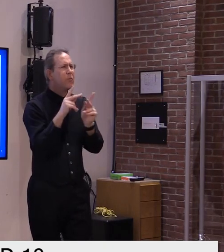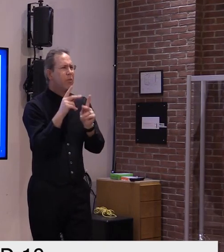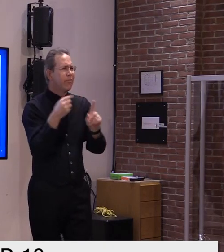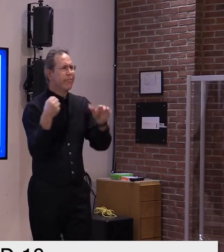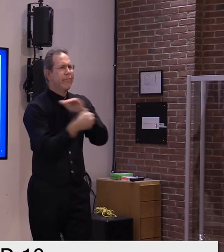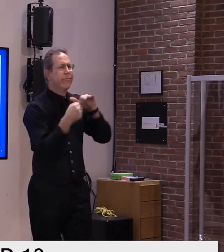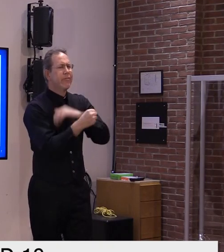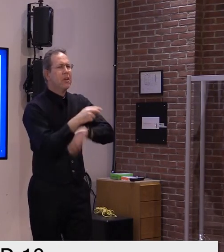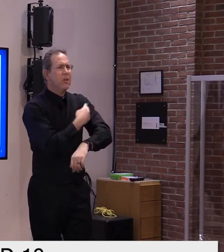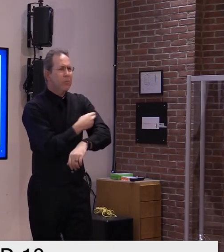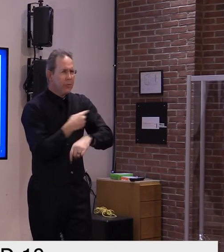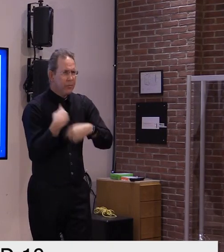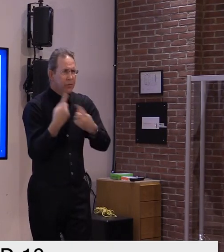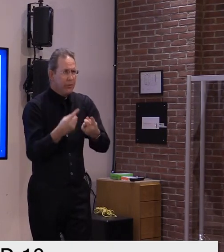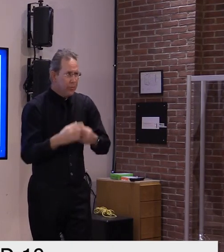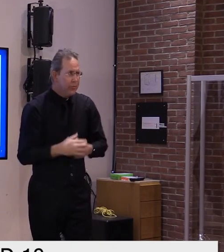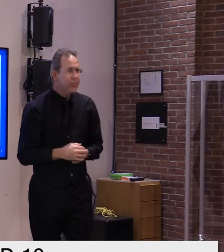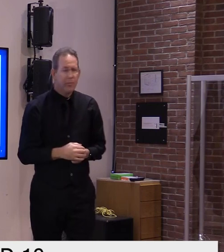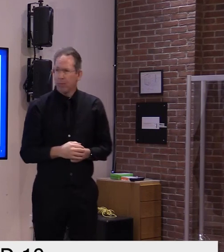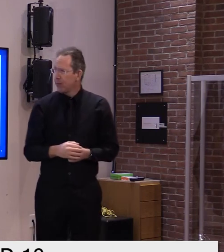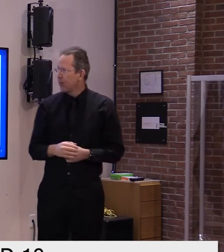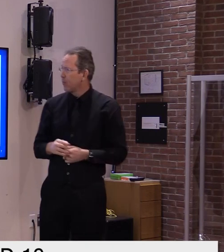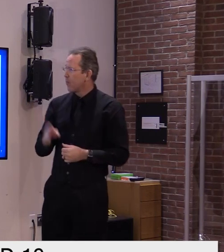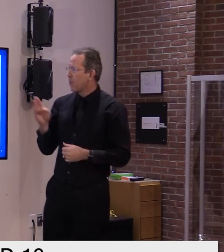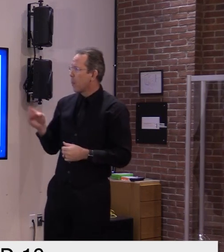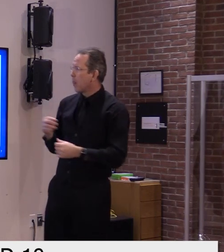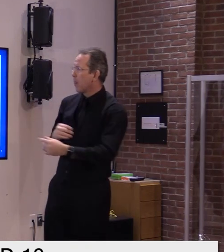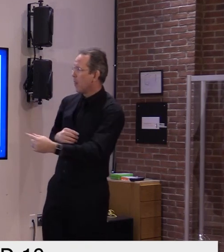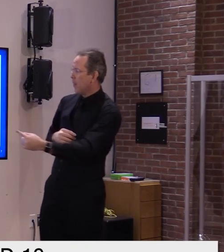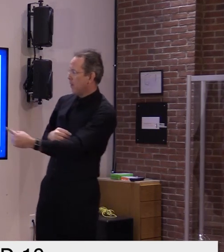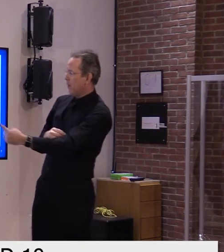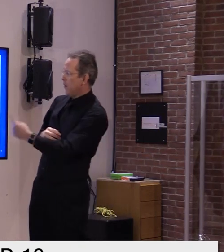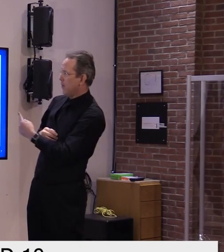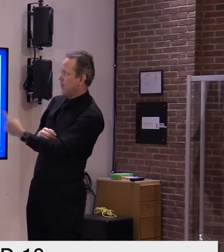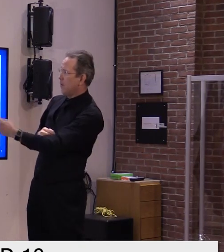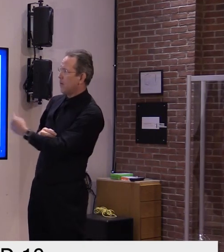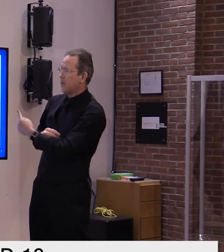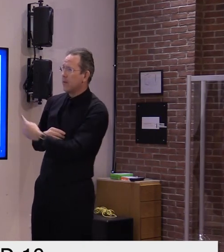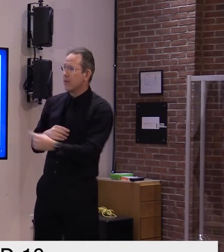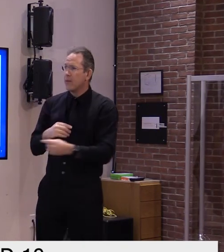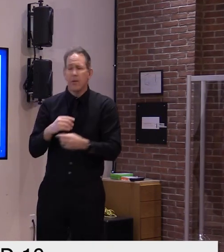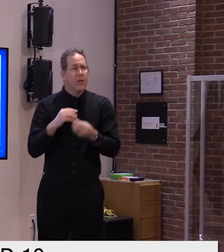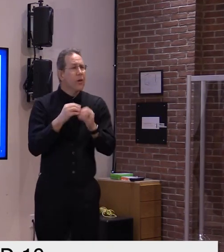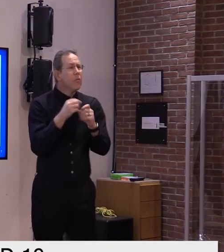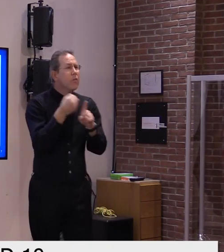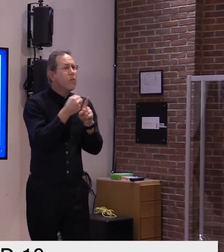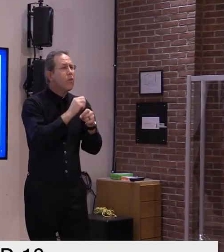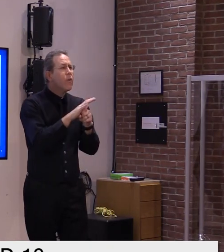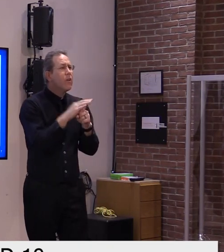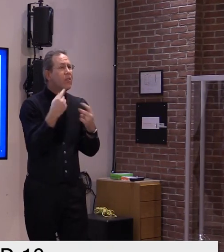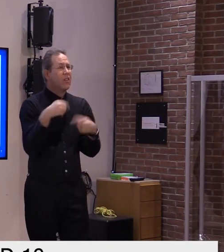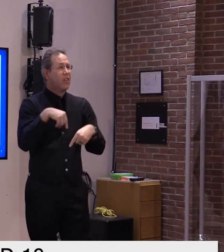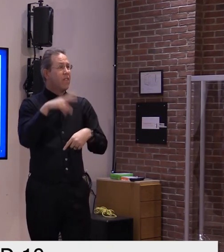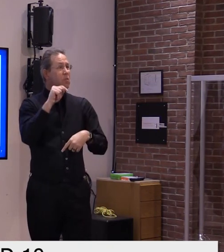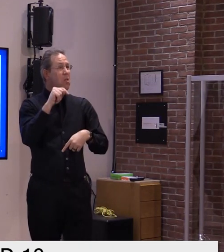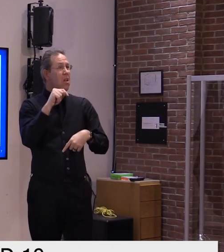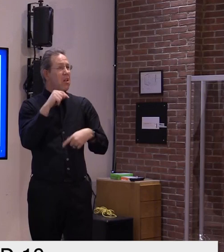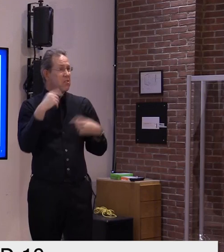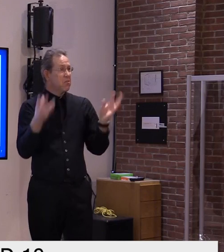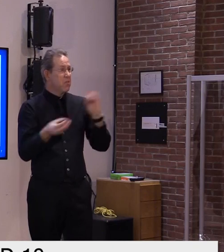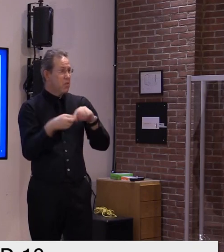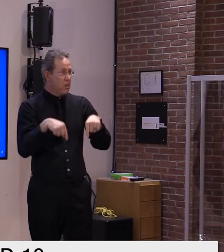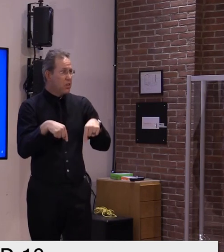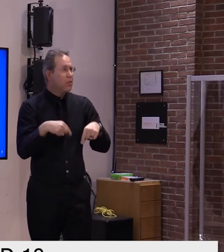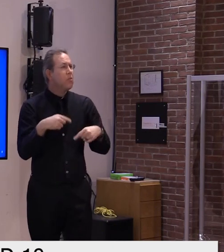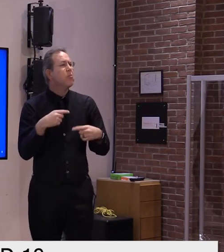also seeing cases increase, yesterday passing the 9,000 case threshold since the start of the pandemic. And this